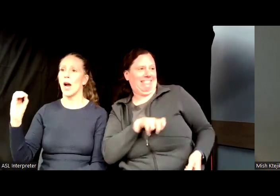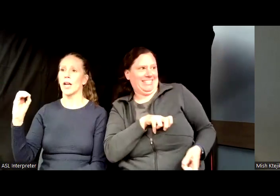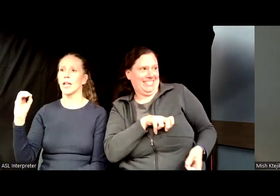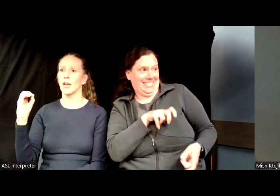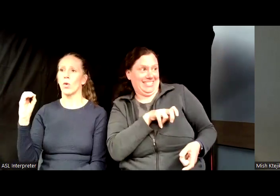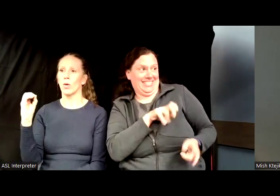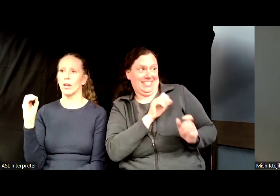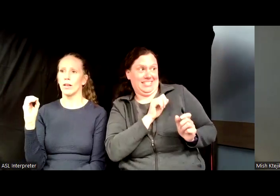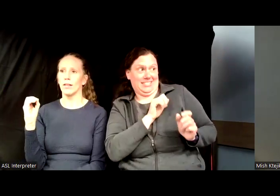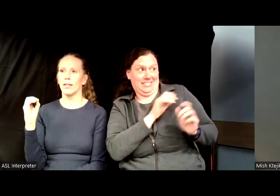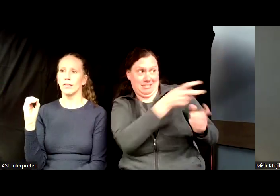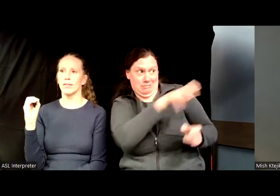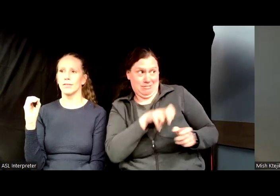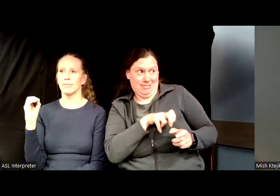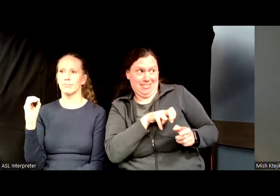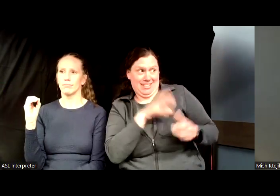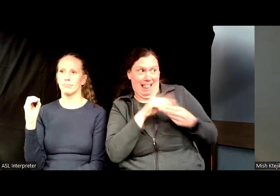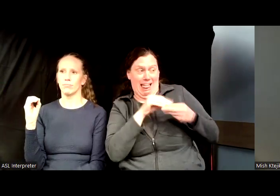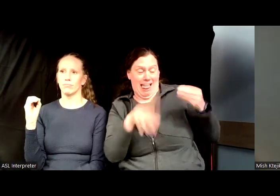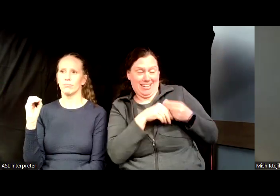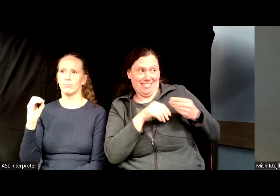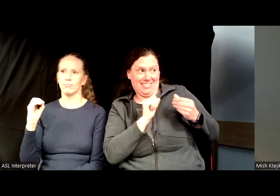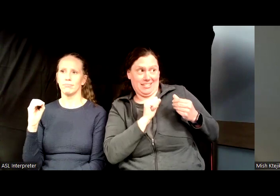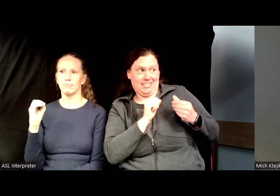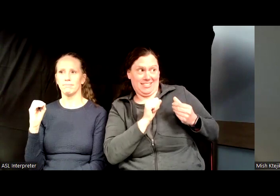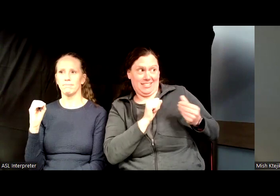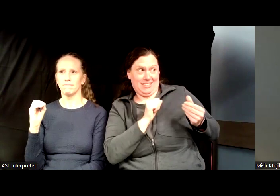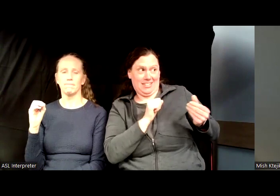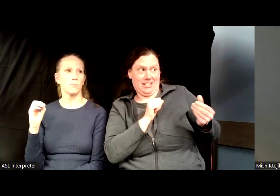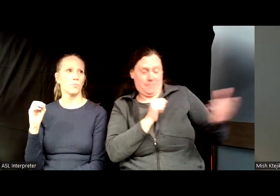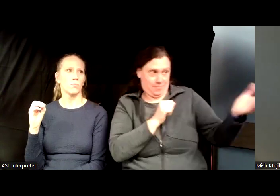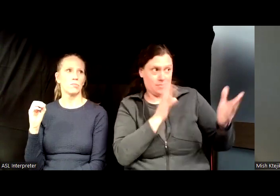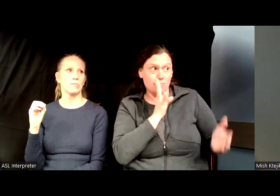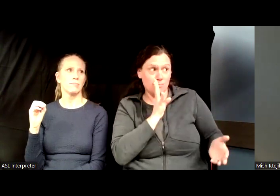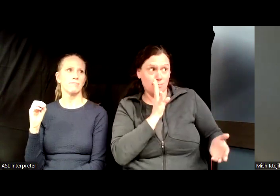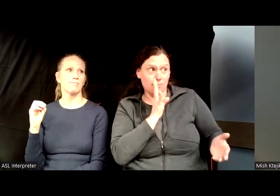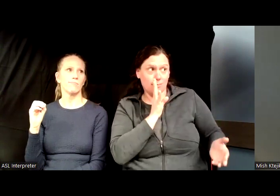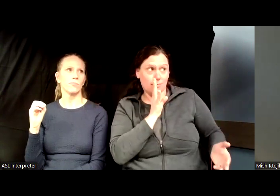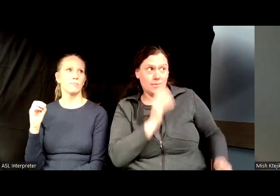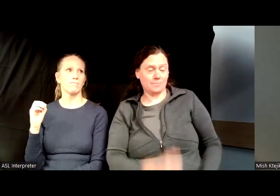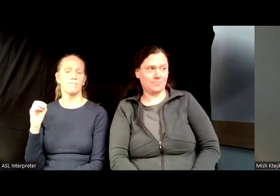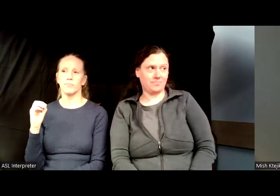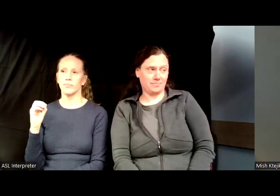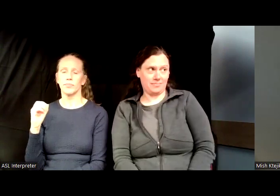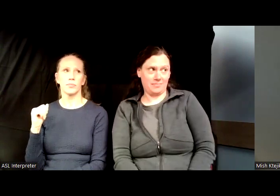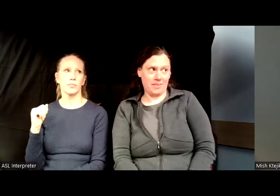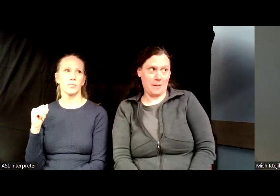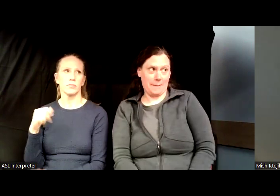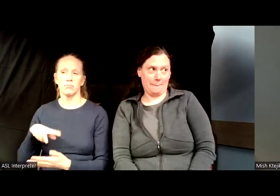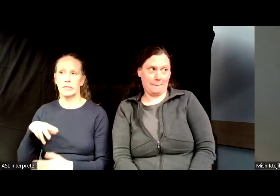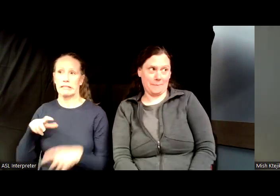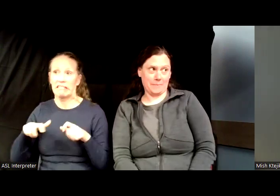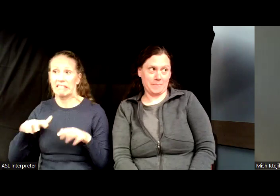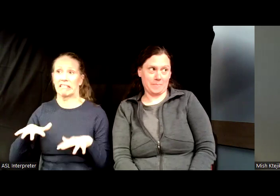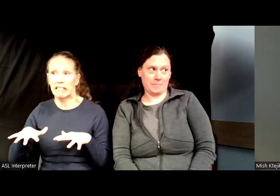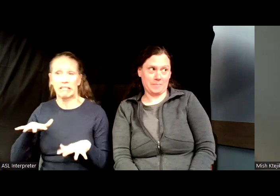hold on. You can say your piece in a second if you come up here, if you want to add to it. Do you want to add to it?